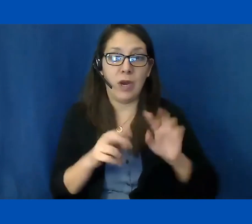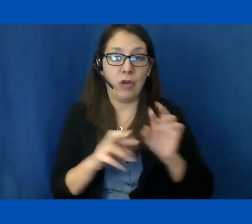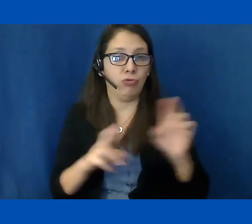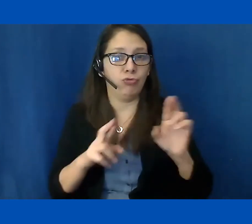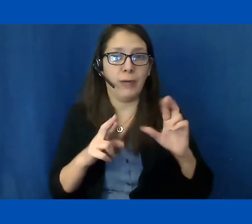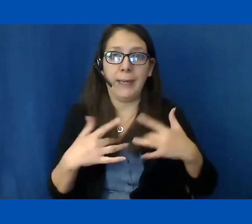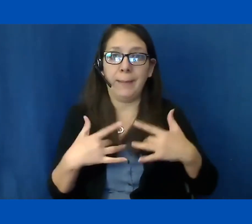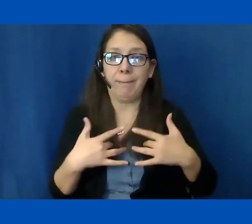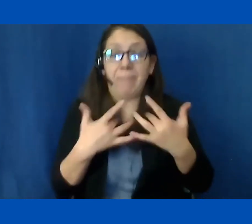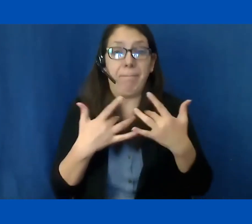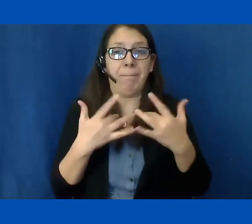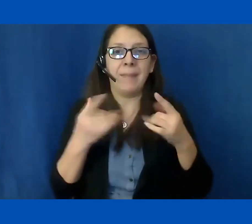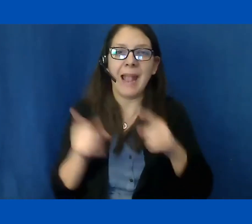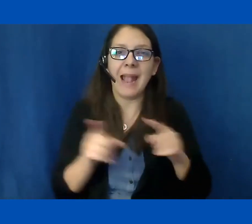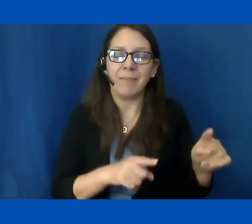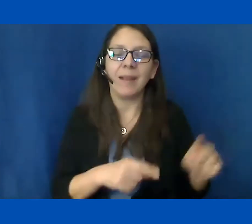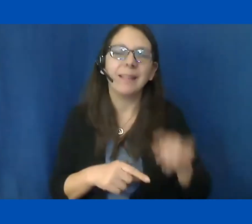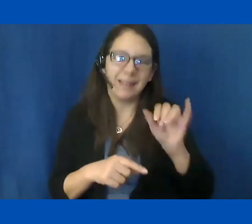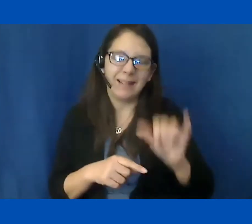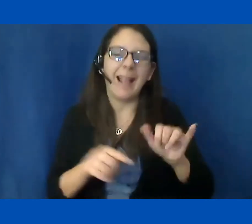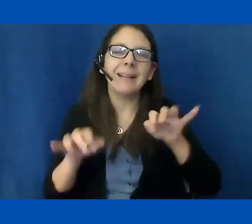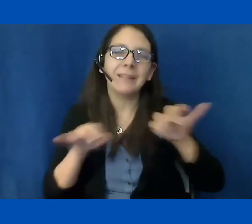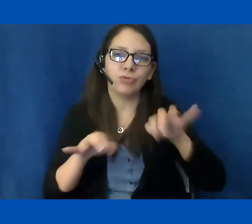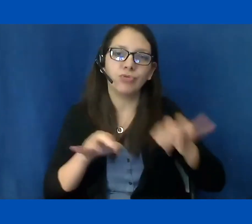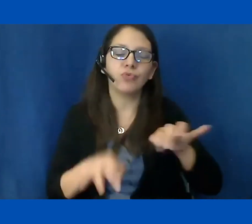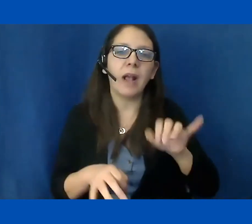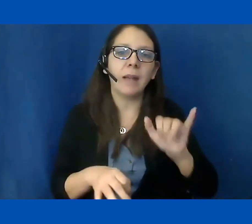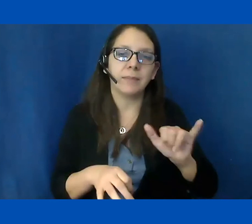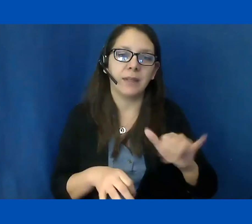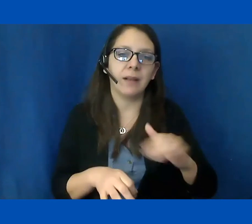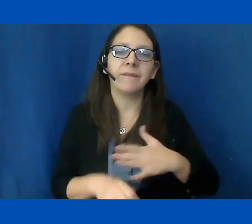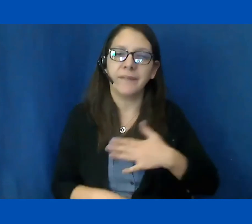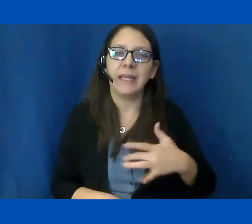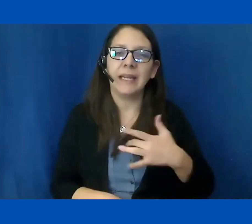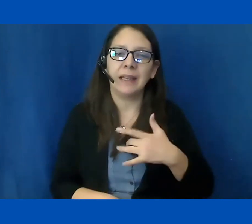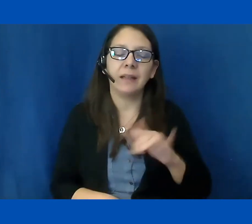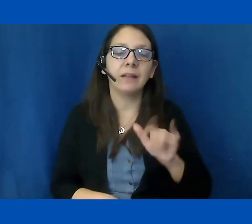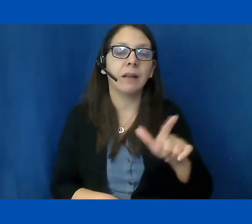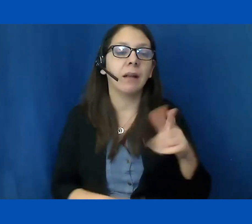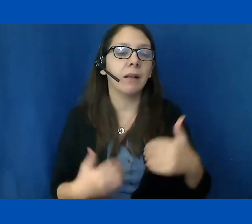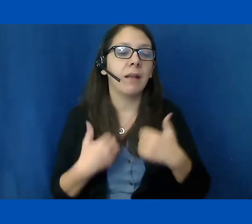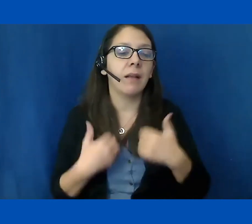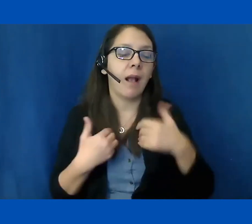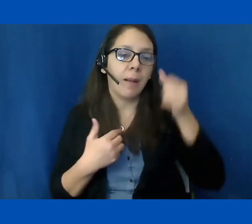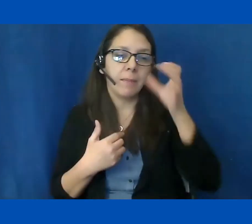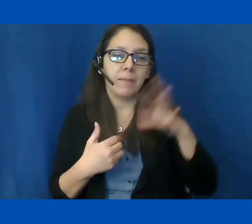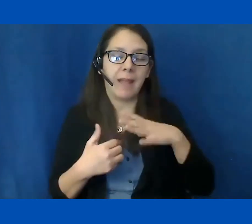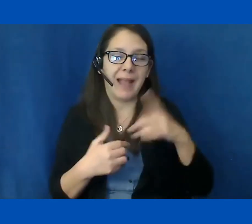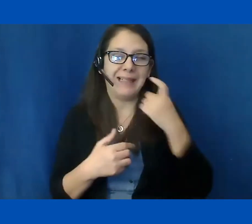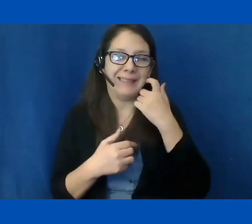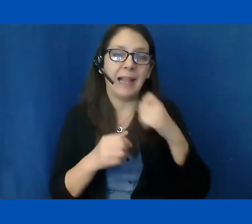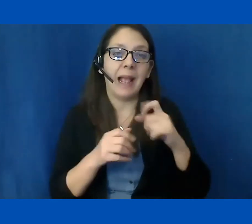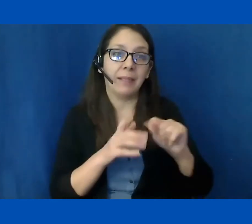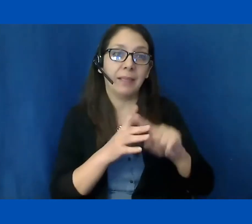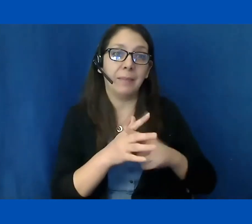that feeling when we heard just the young man was talking about going on his skateboard, and just